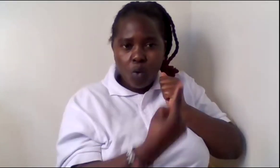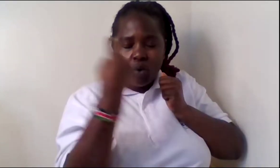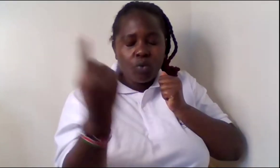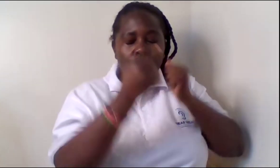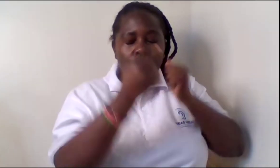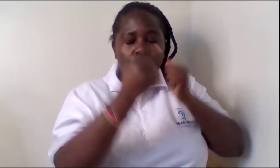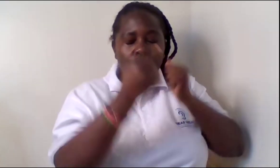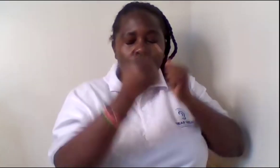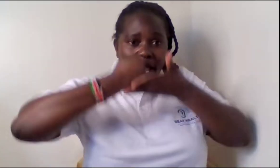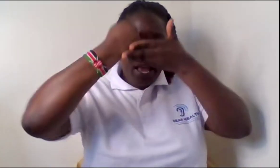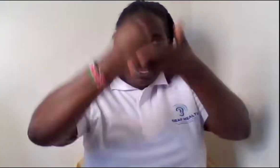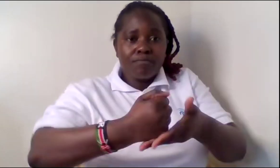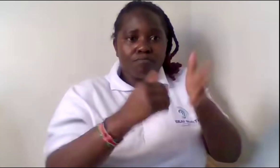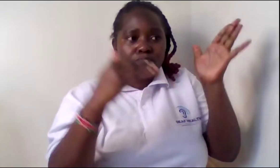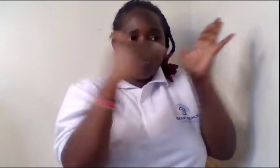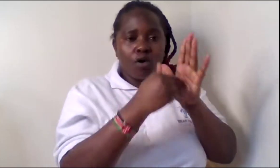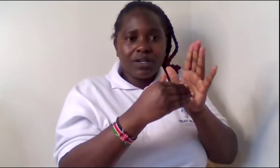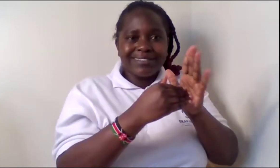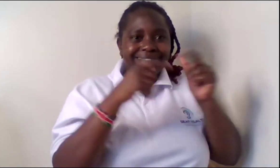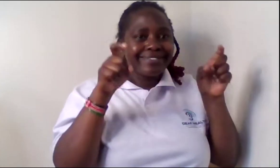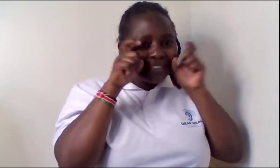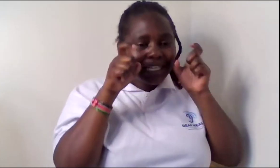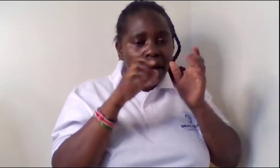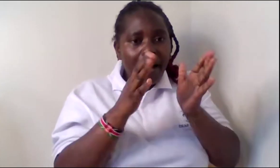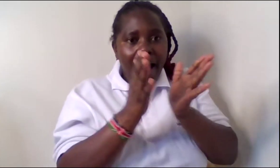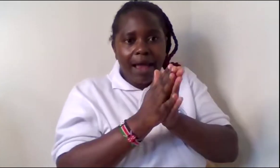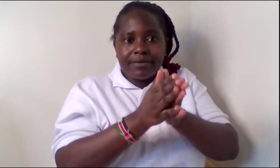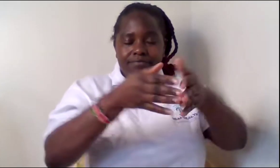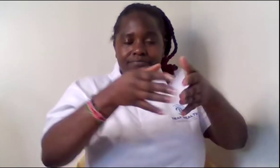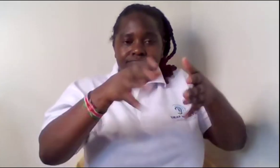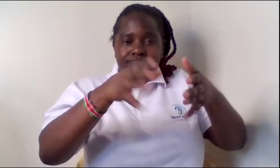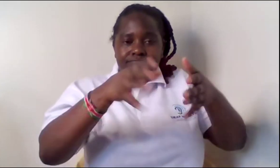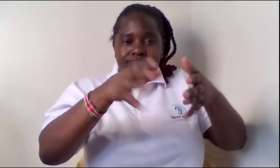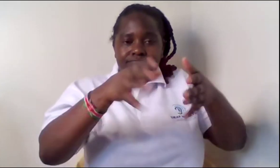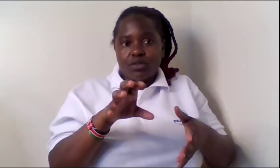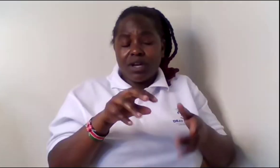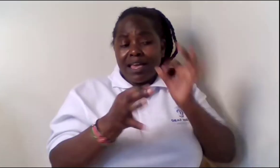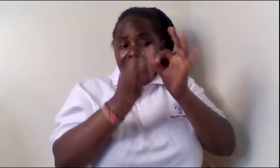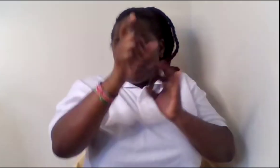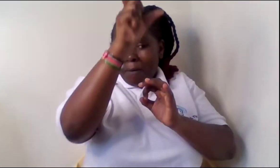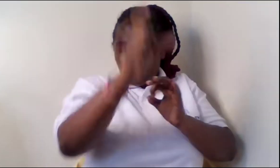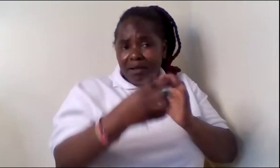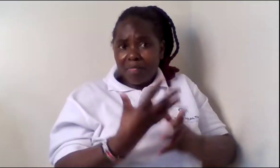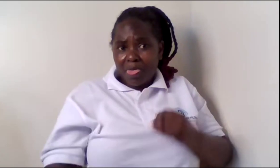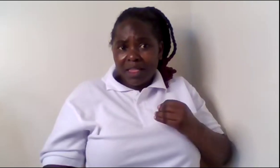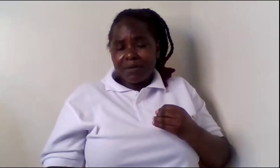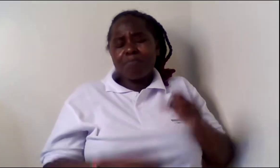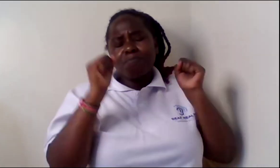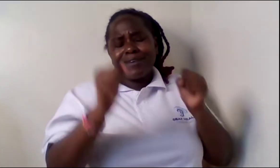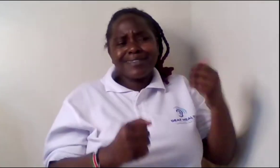STI. And sometimes you get cases where a patient comes as an abortion, but also has an STD. So sometimes you have to treat both.